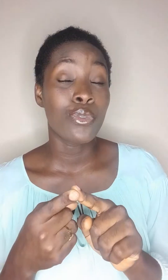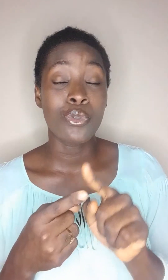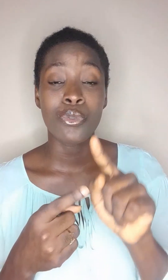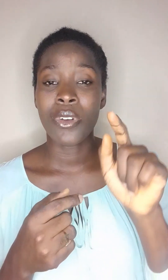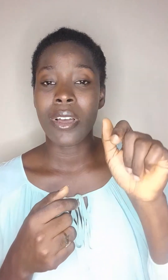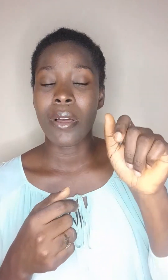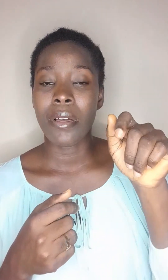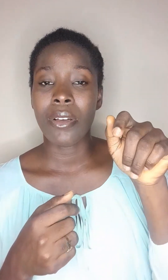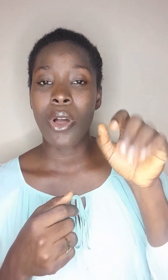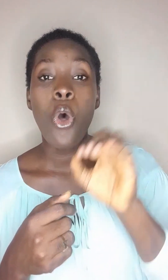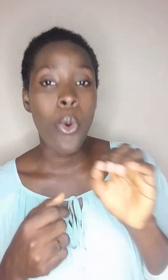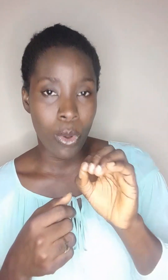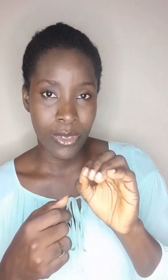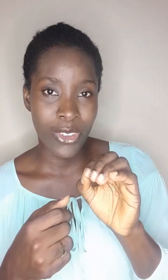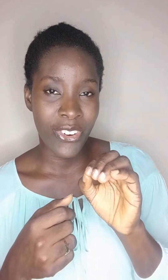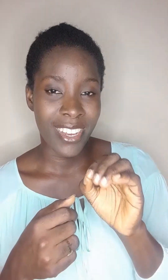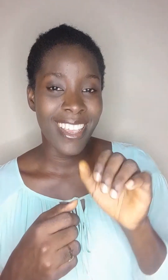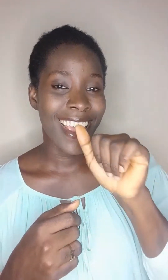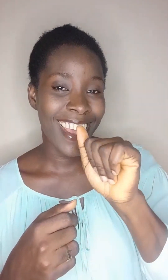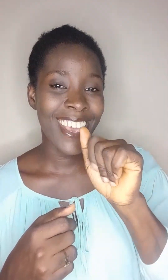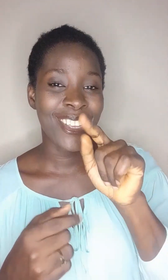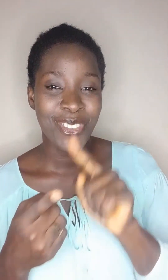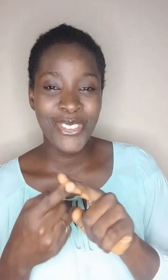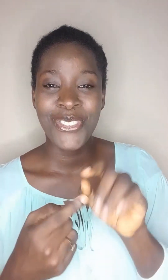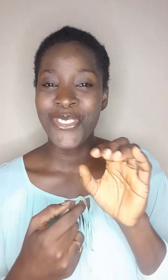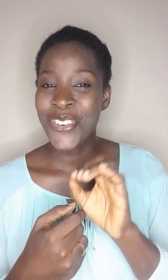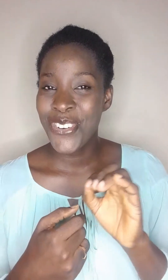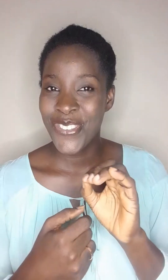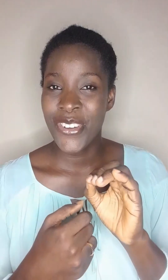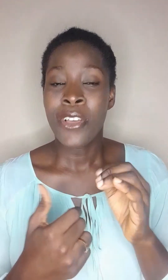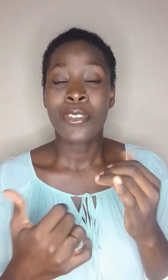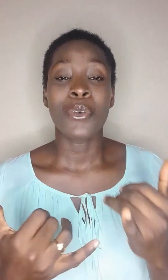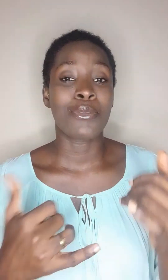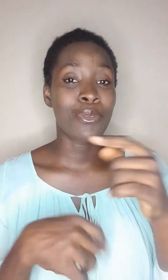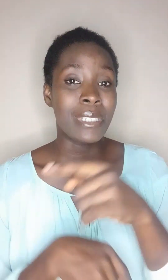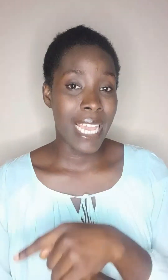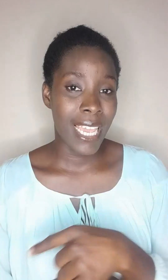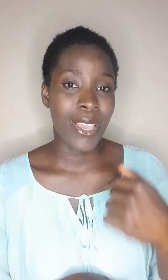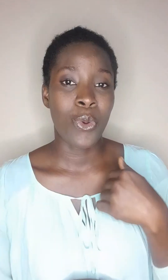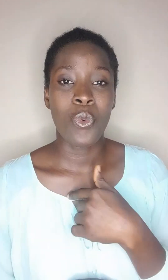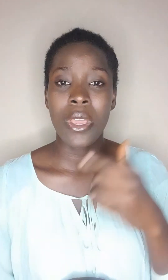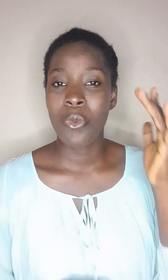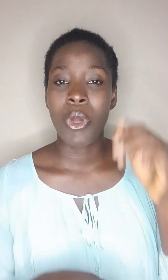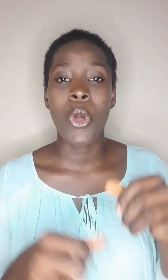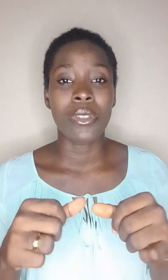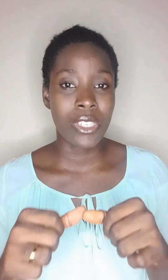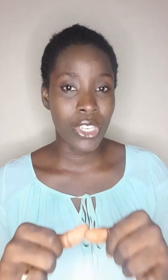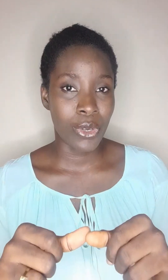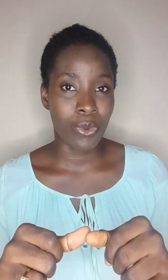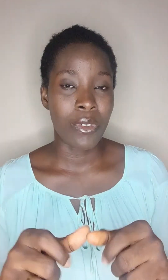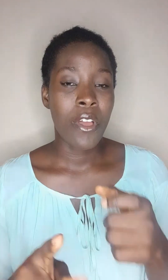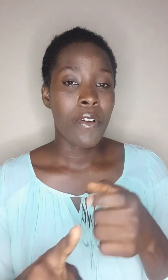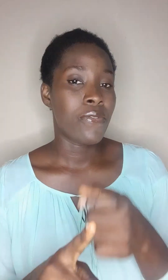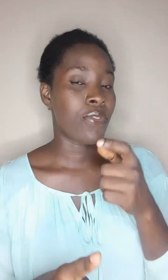to sorry, A to O. So today we will continue